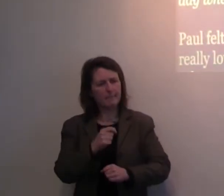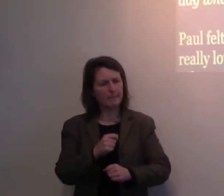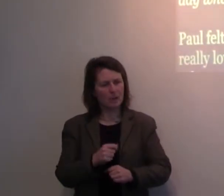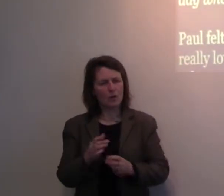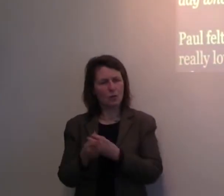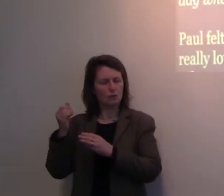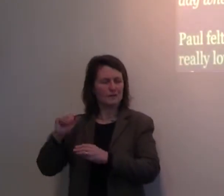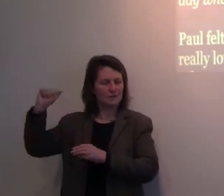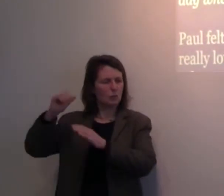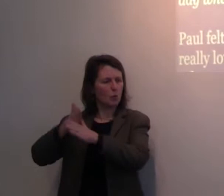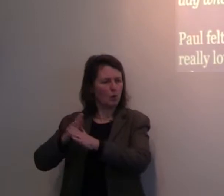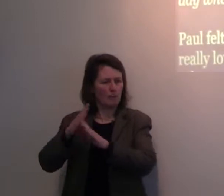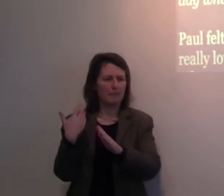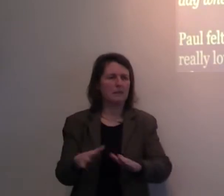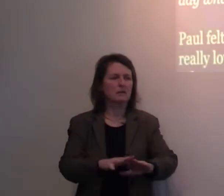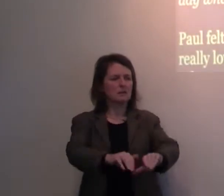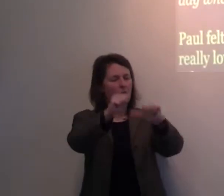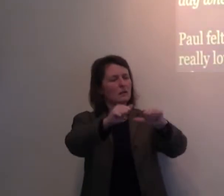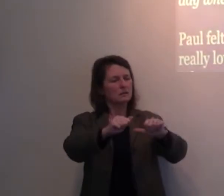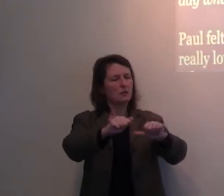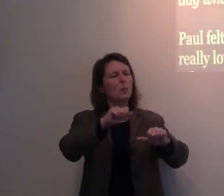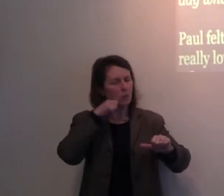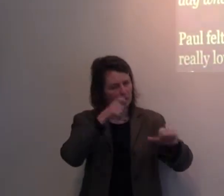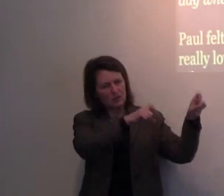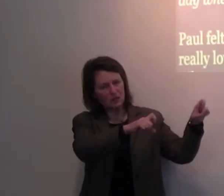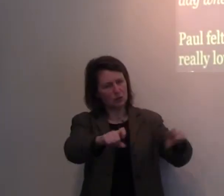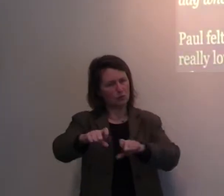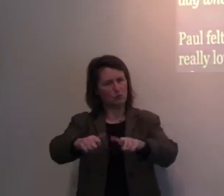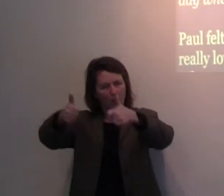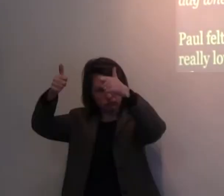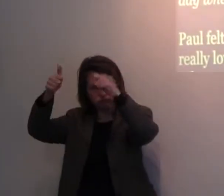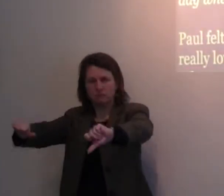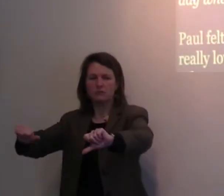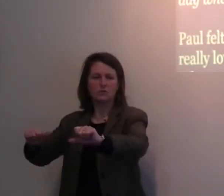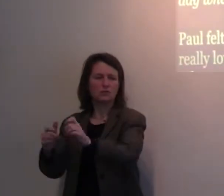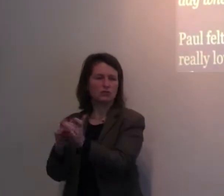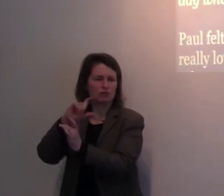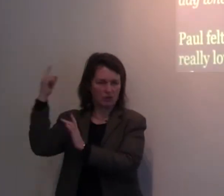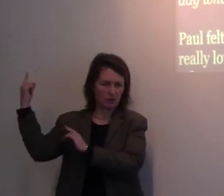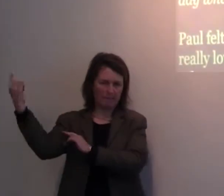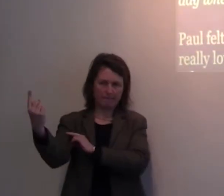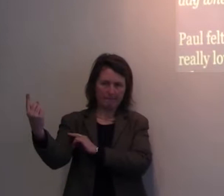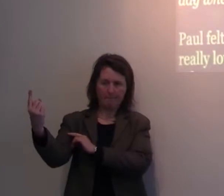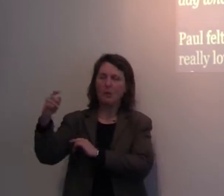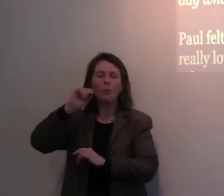will continue until he completes it on the day when Jesus Christ comes